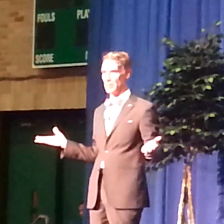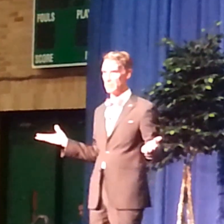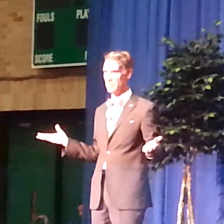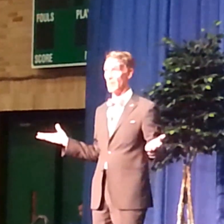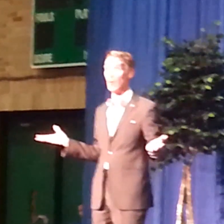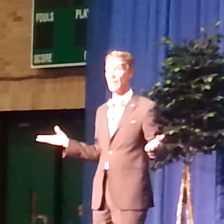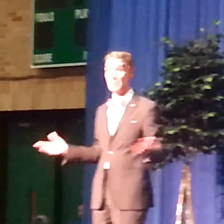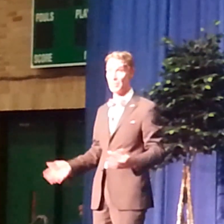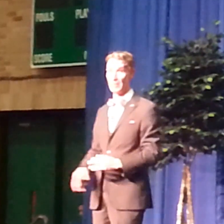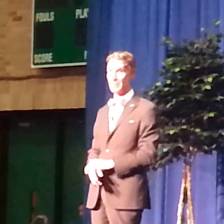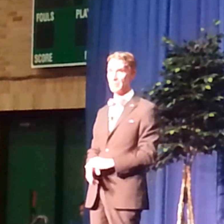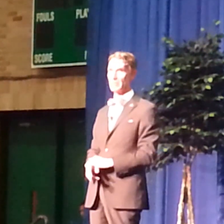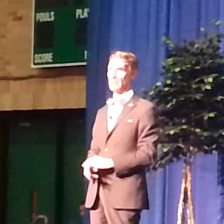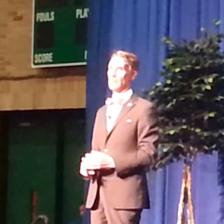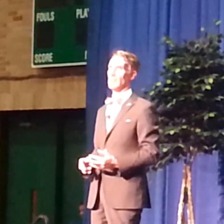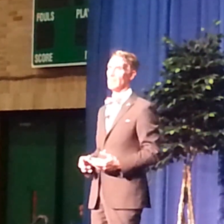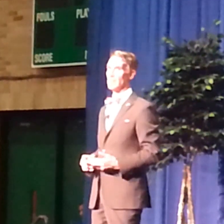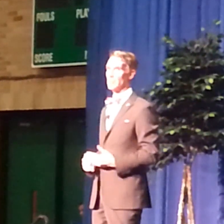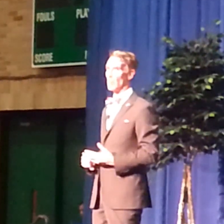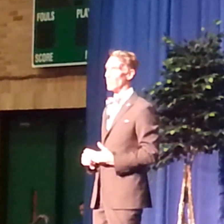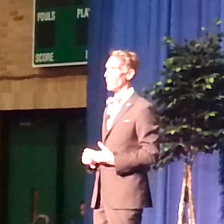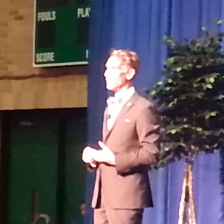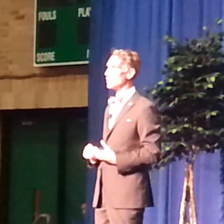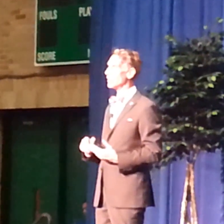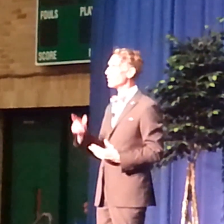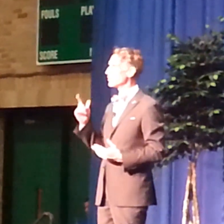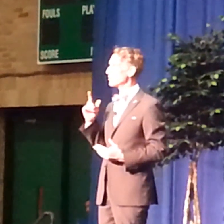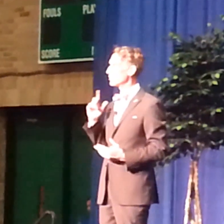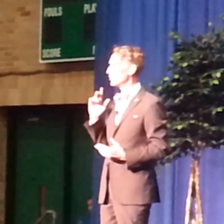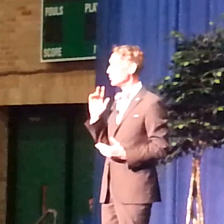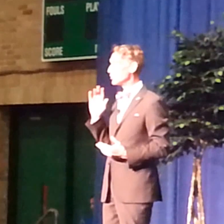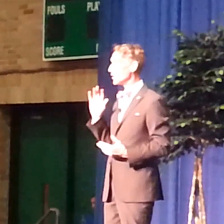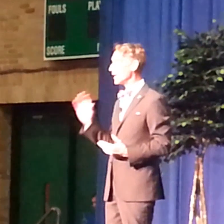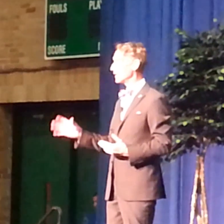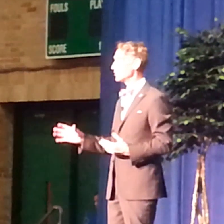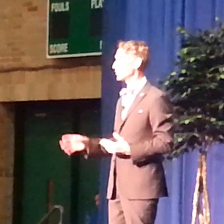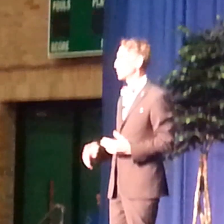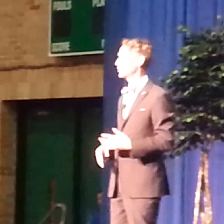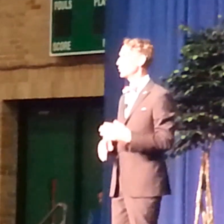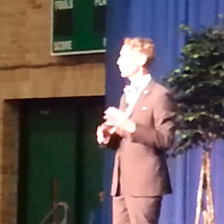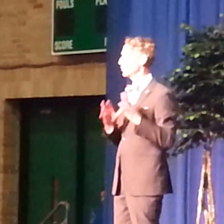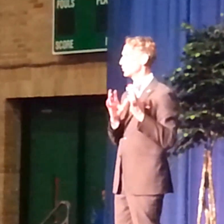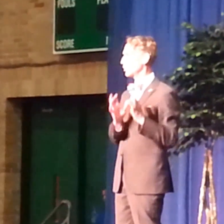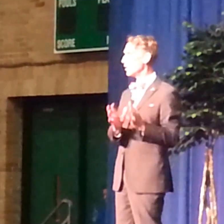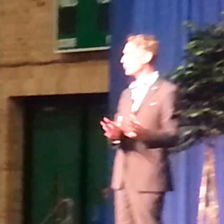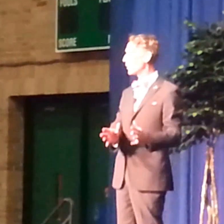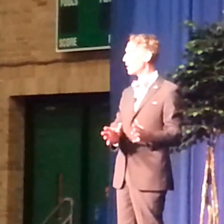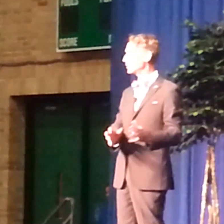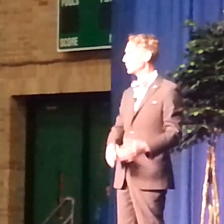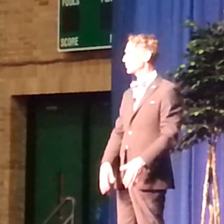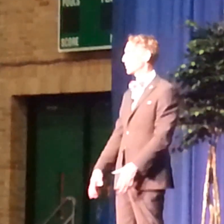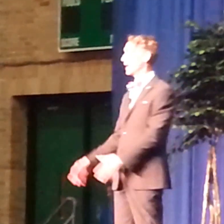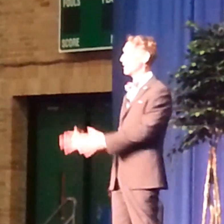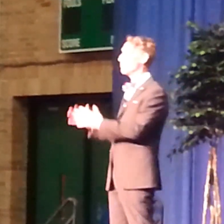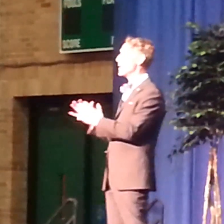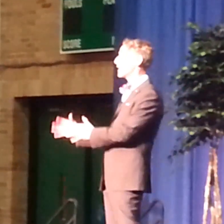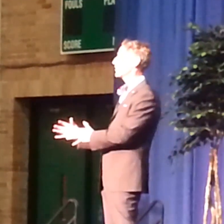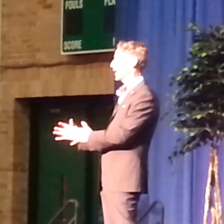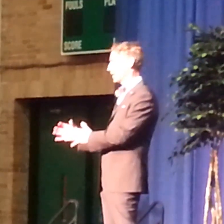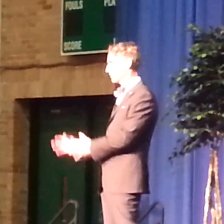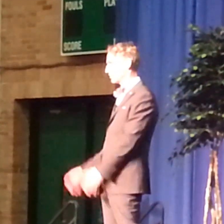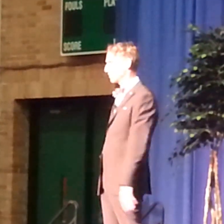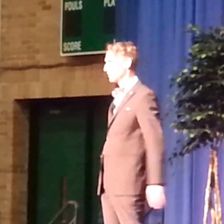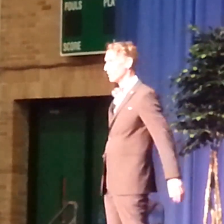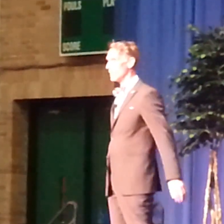were engineers. They are engineers. So engineers use science to solve problems and